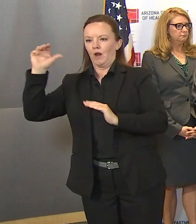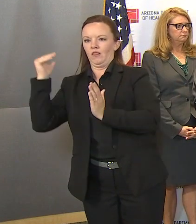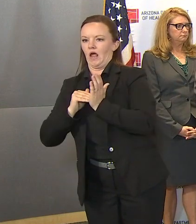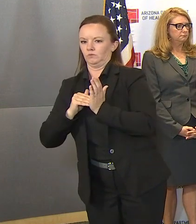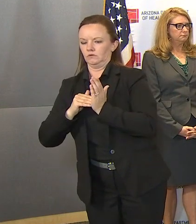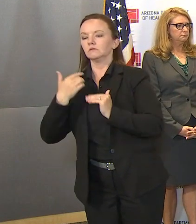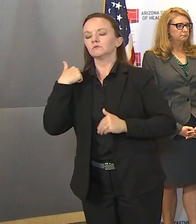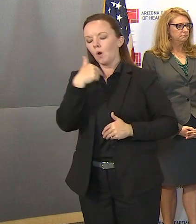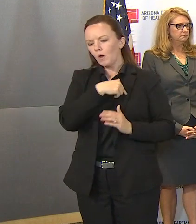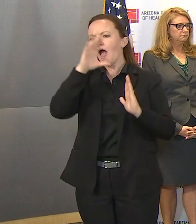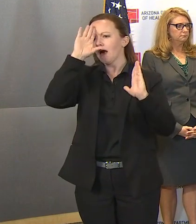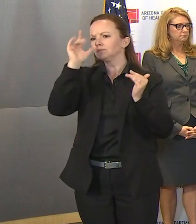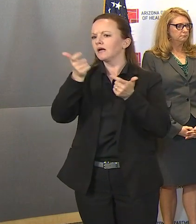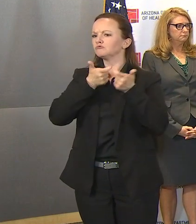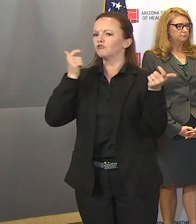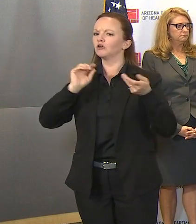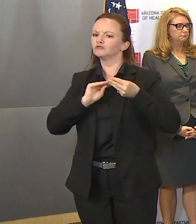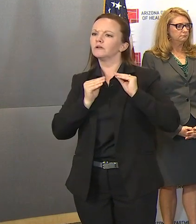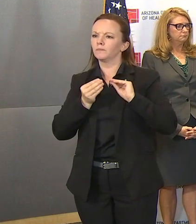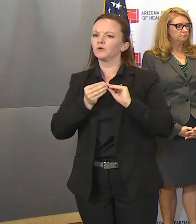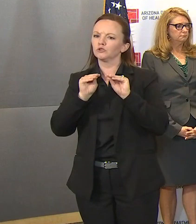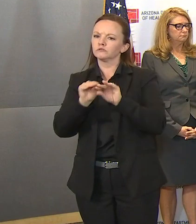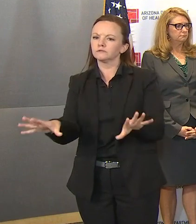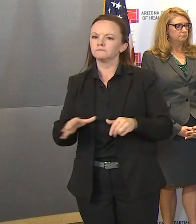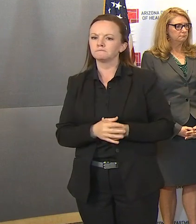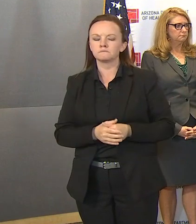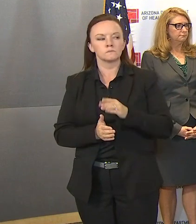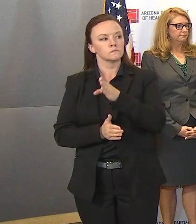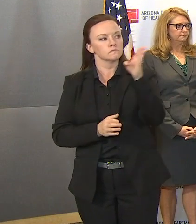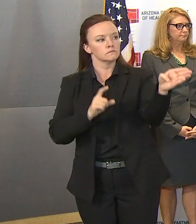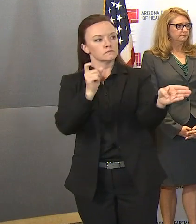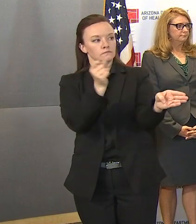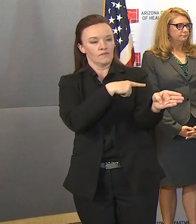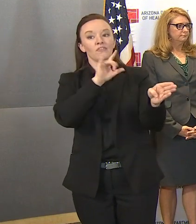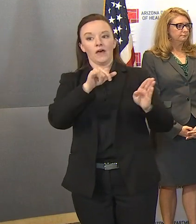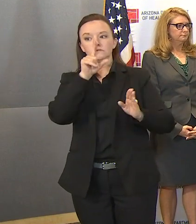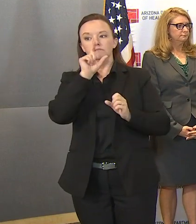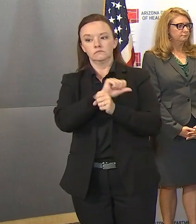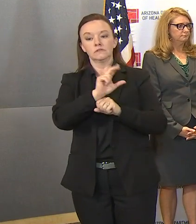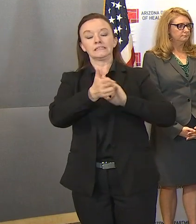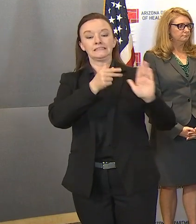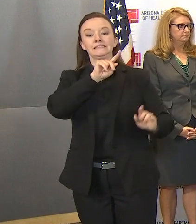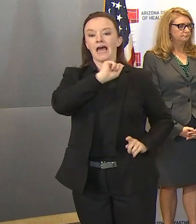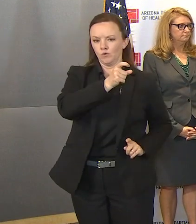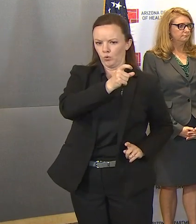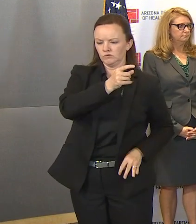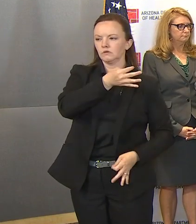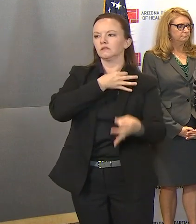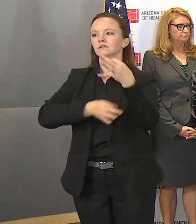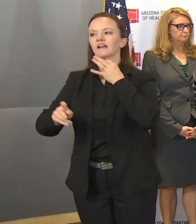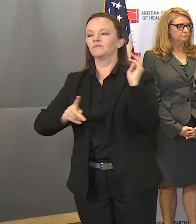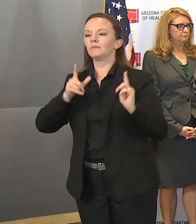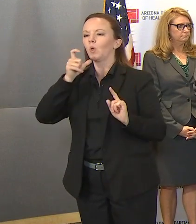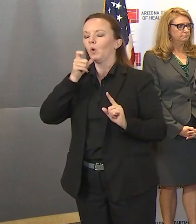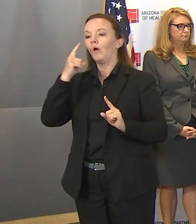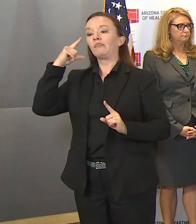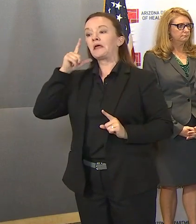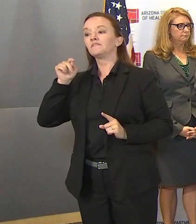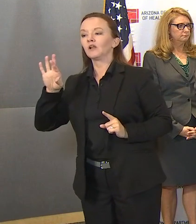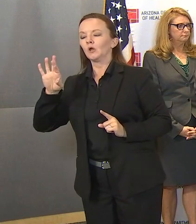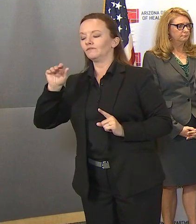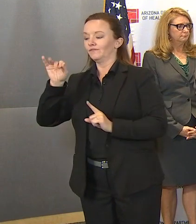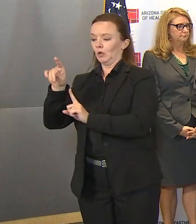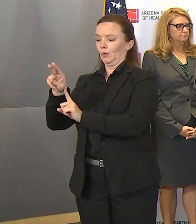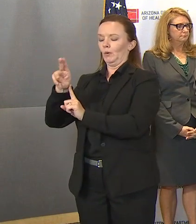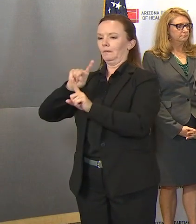we expect a large numbers of this. I'm sorry. And those are diagnosed cases as opposed to people who don't go to the doctor, right? So it's